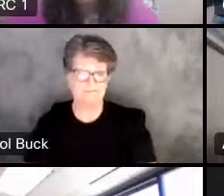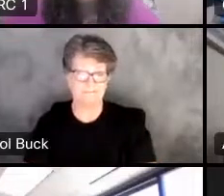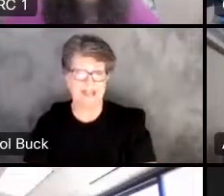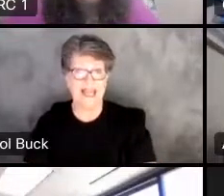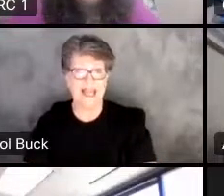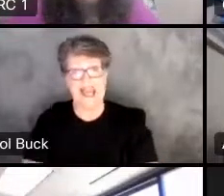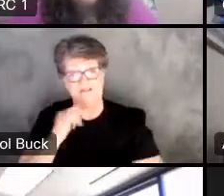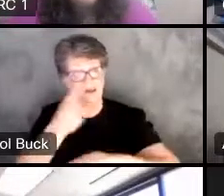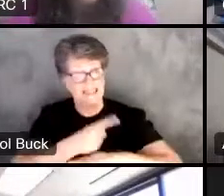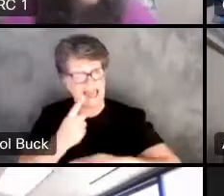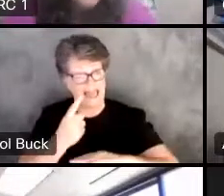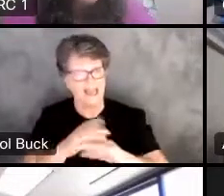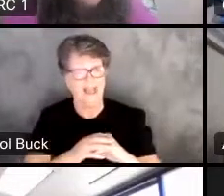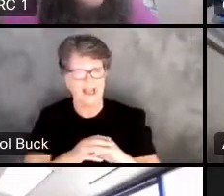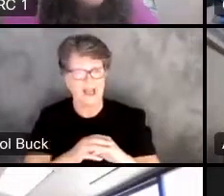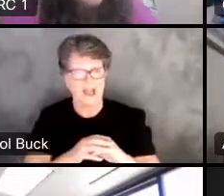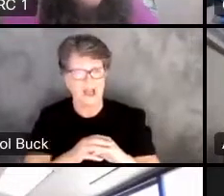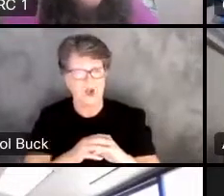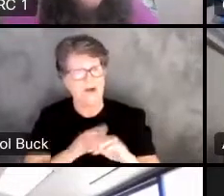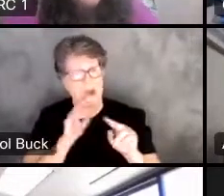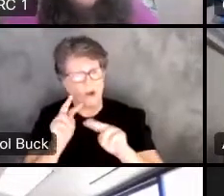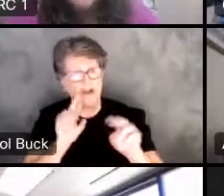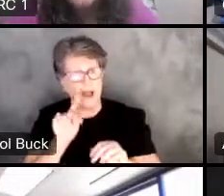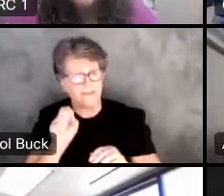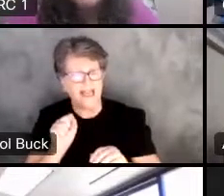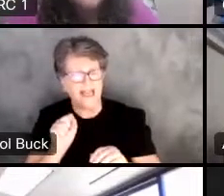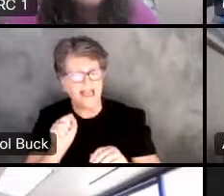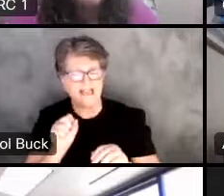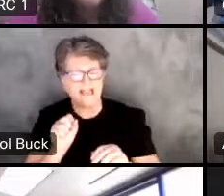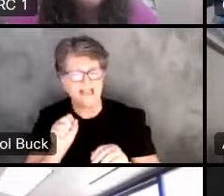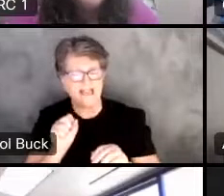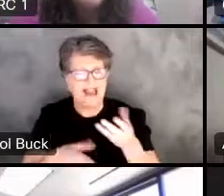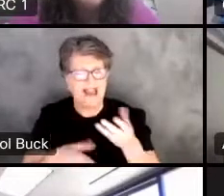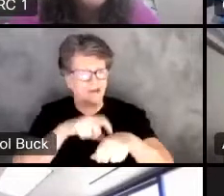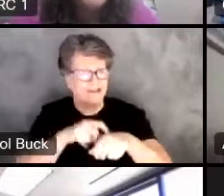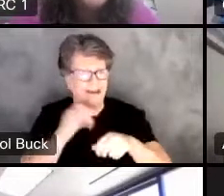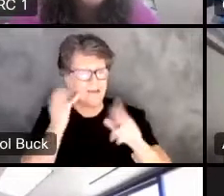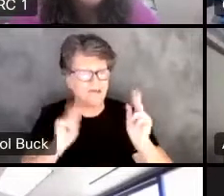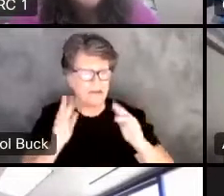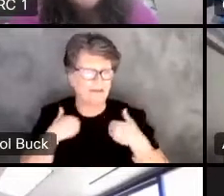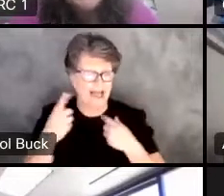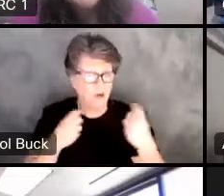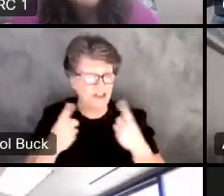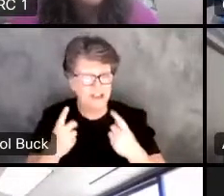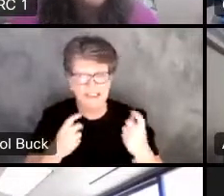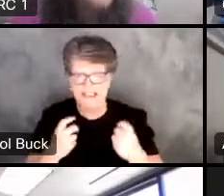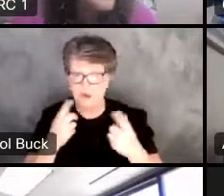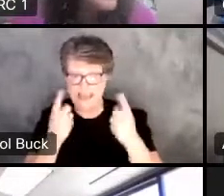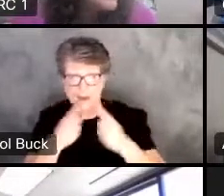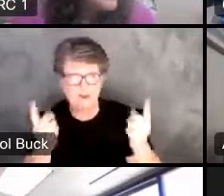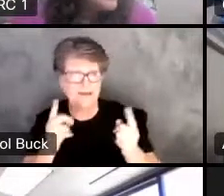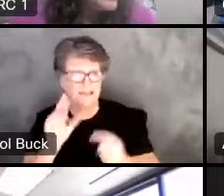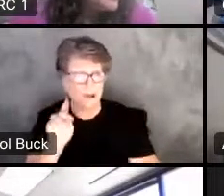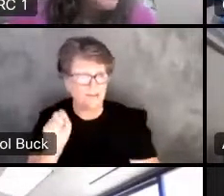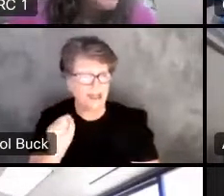And for today, folks, those were kind of the updates. We definitely wanted to provide extra time if people had questions or they had announcements or